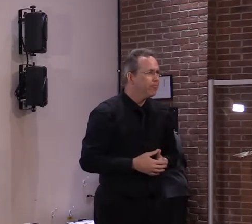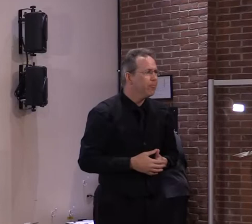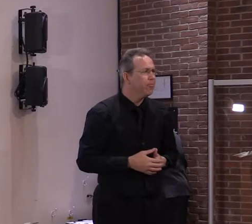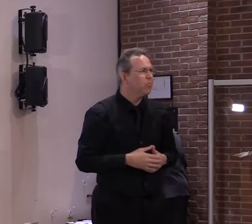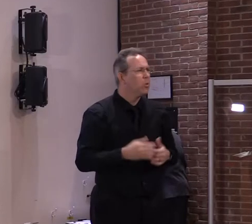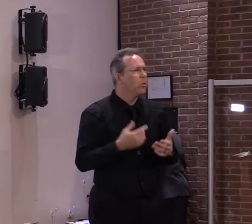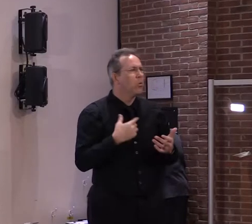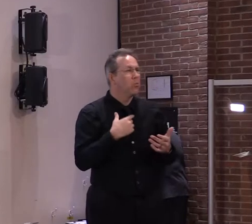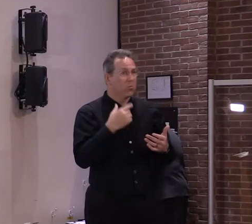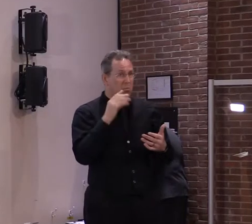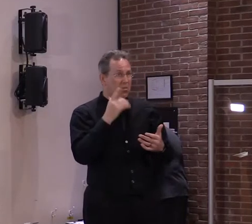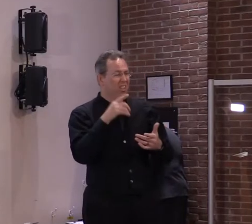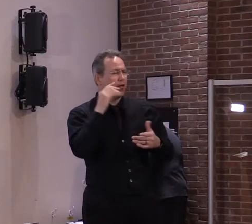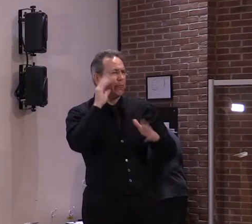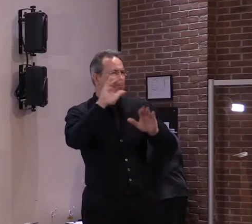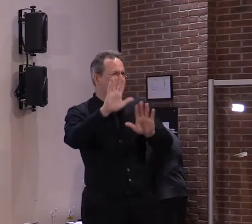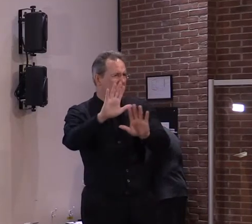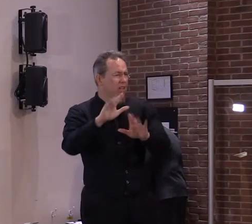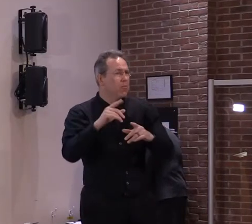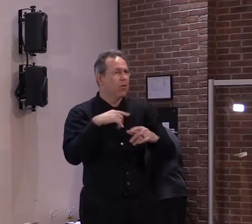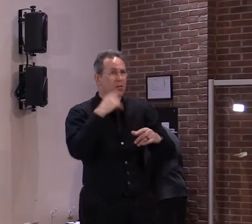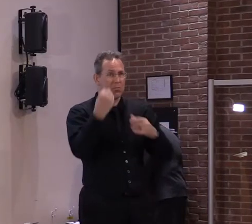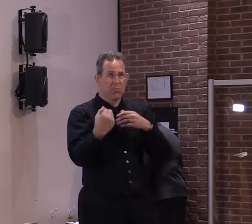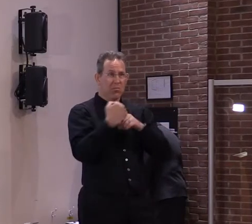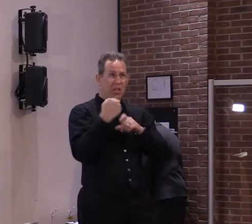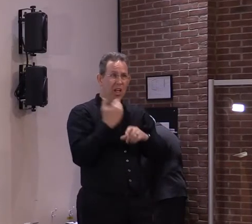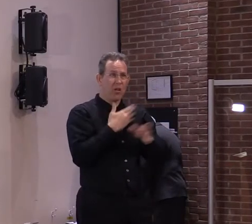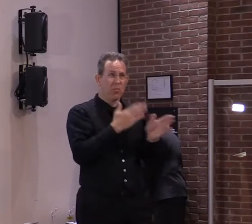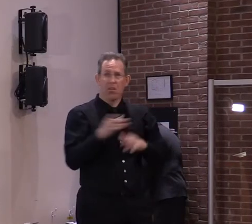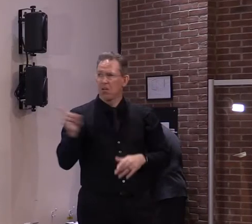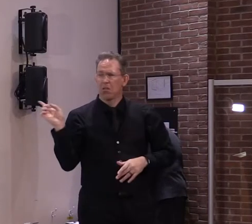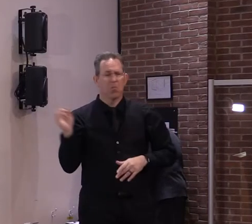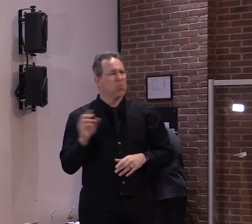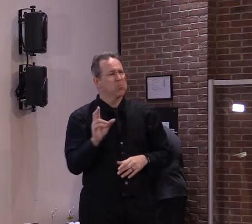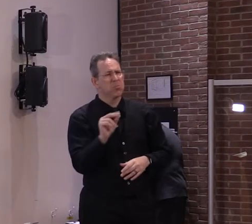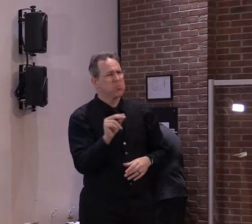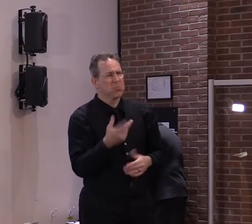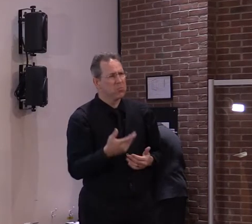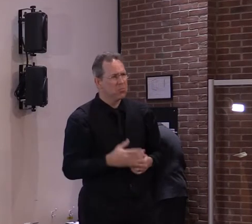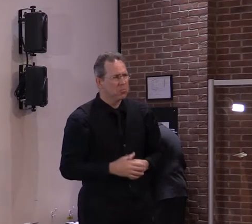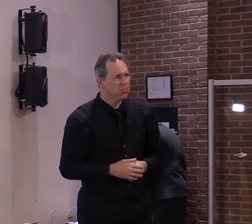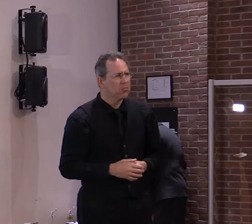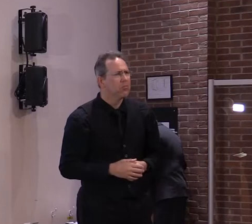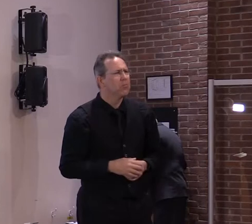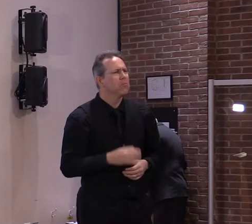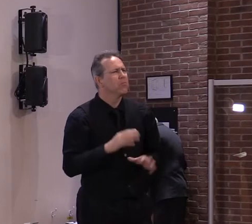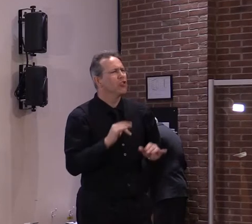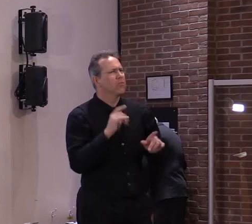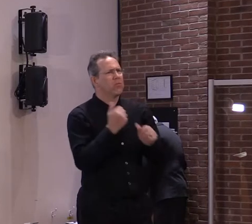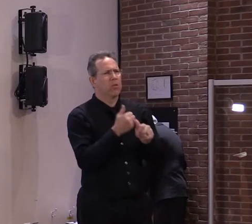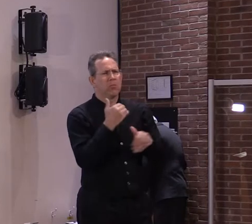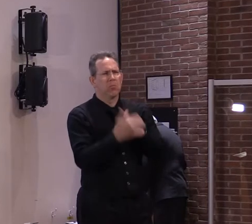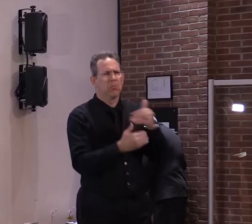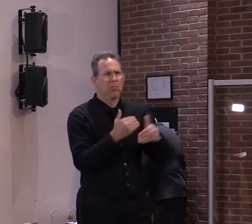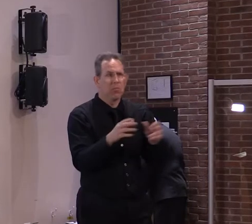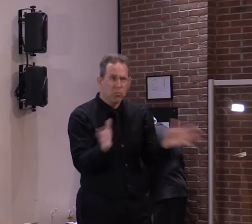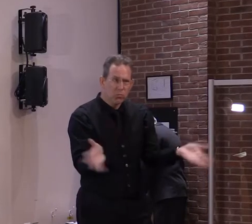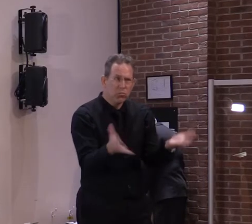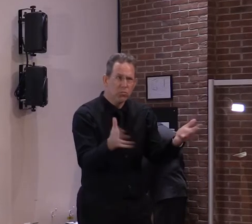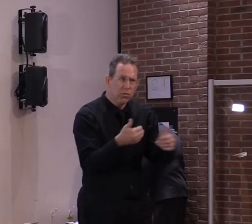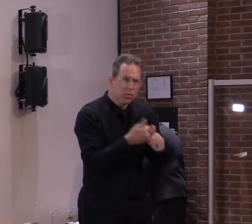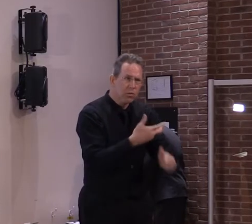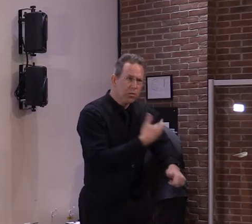the specifics of the openings that you saw today. We just want to make sure that we continue